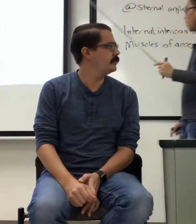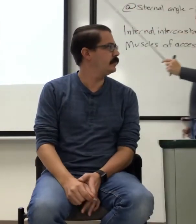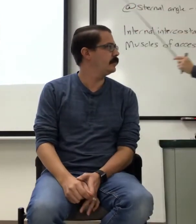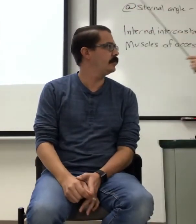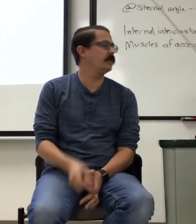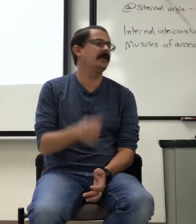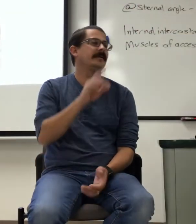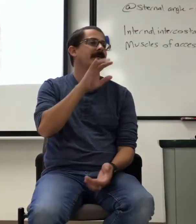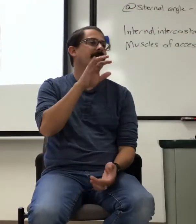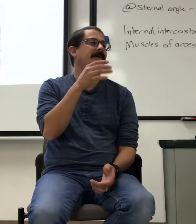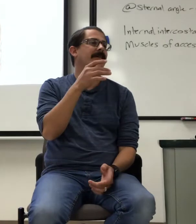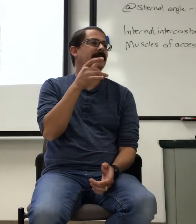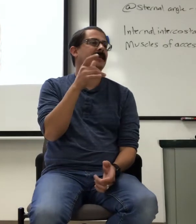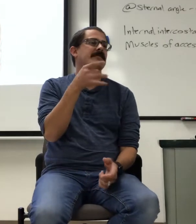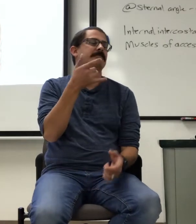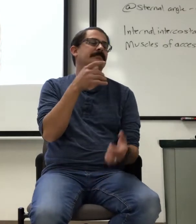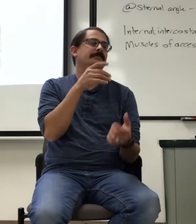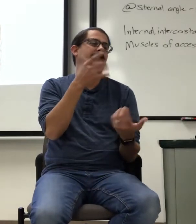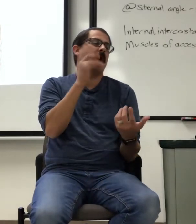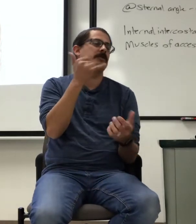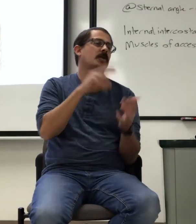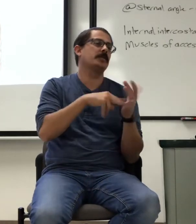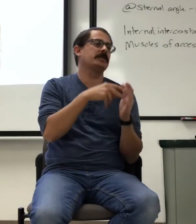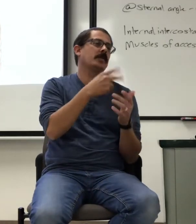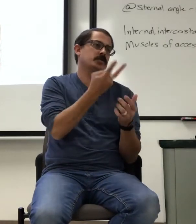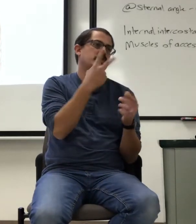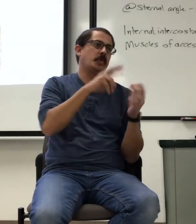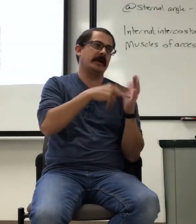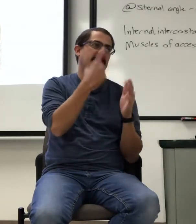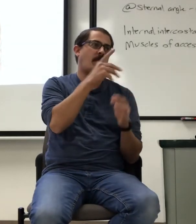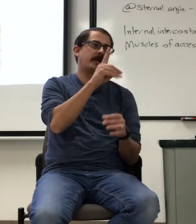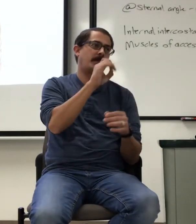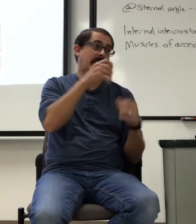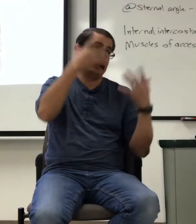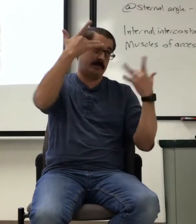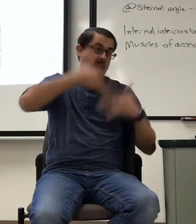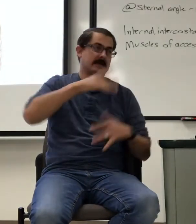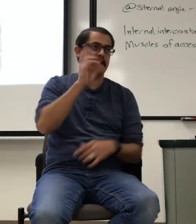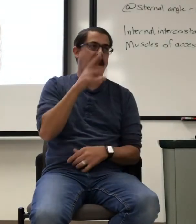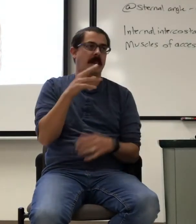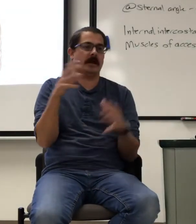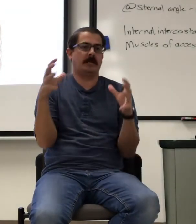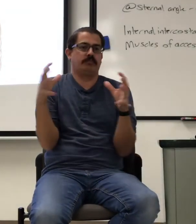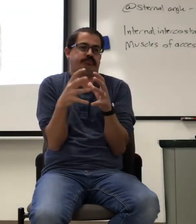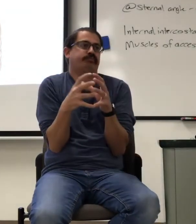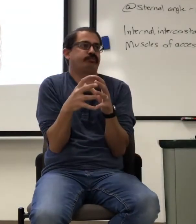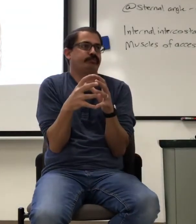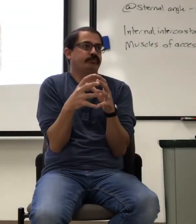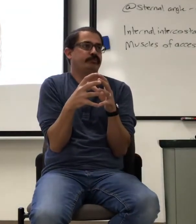So I'll list them as a muscle of accessory breathing, the scalenes.